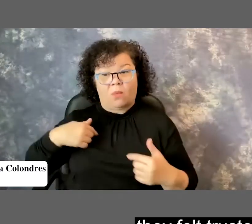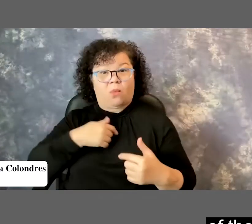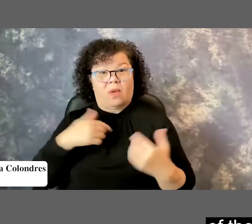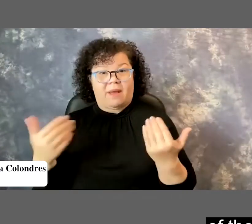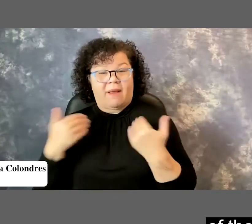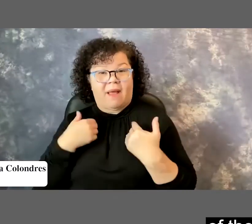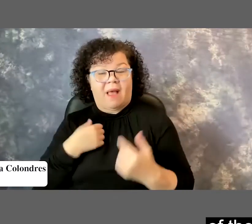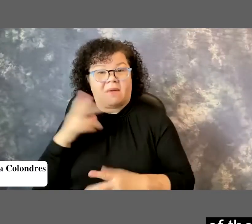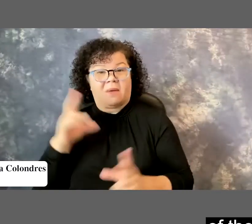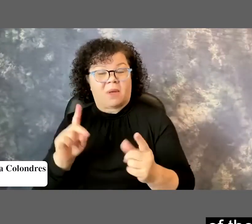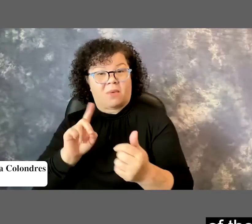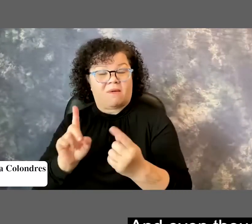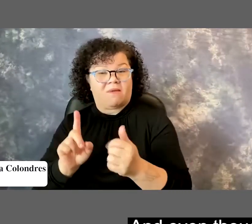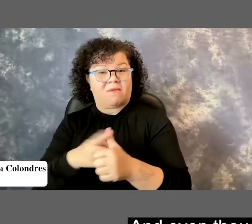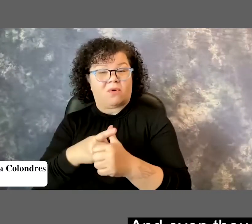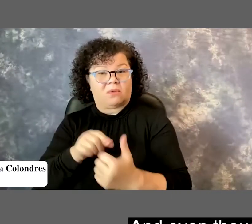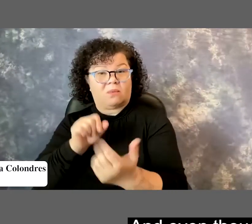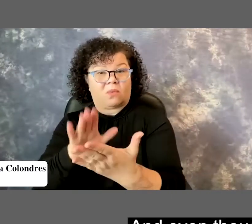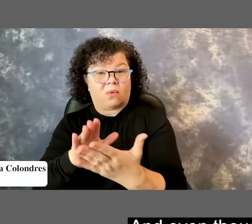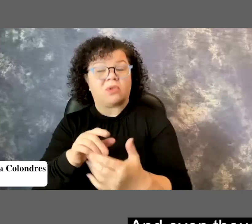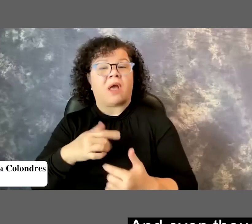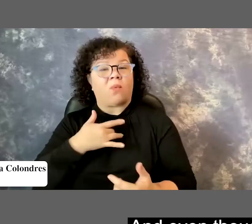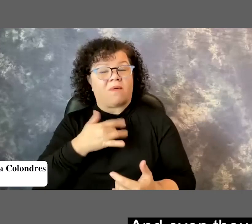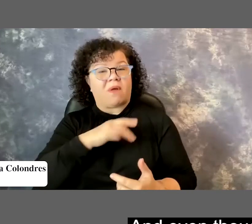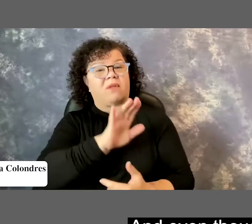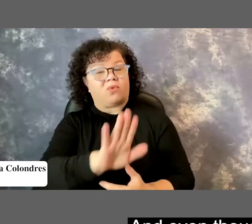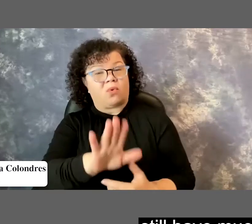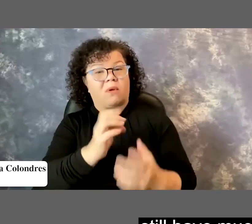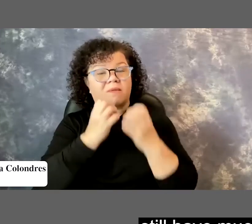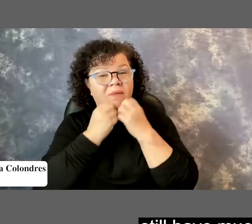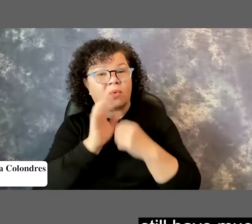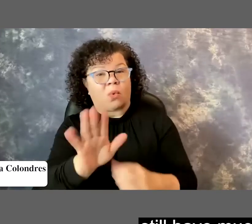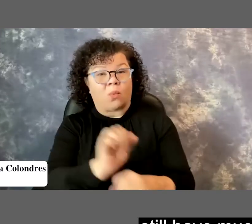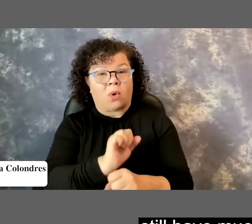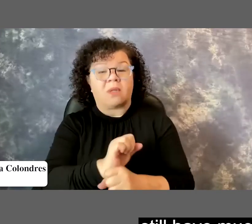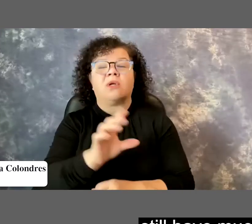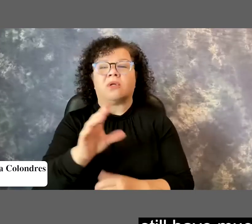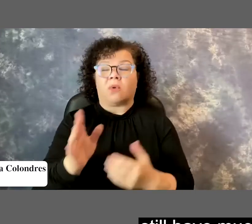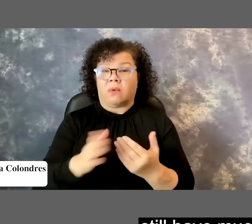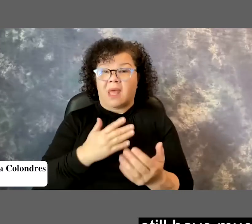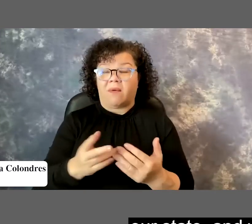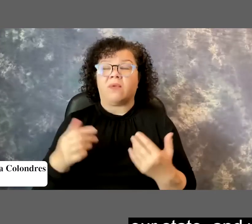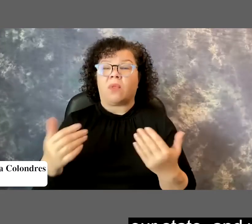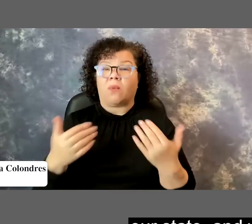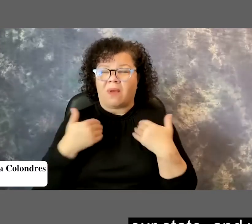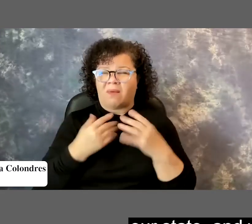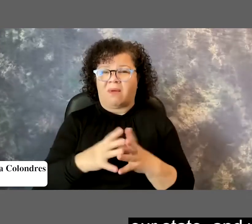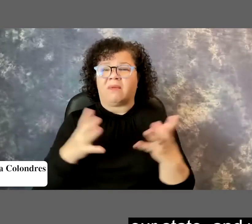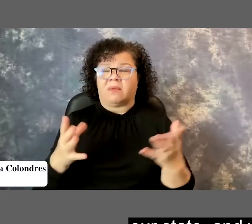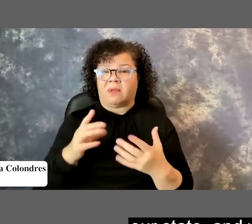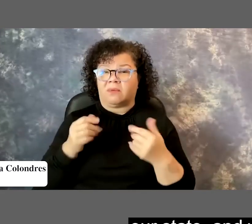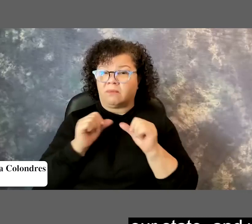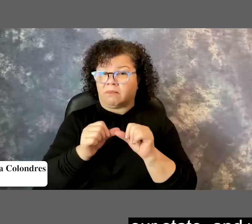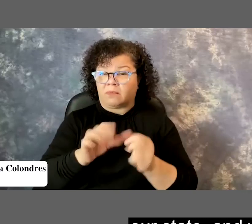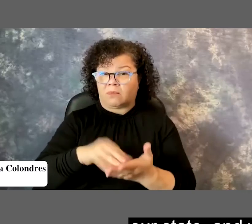the experts of their work. And even though we believe we still have much to learn about our state And